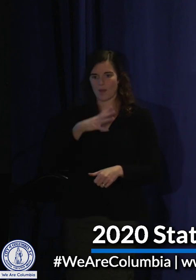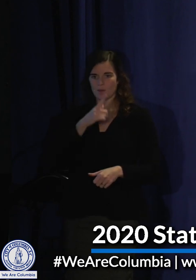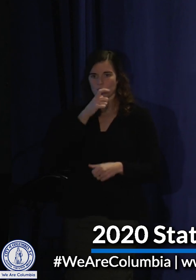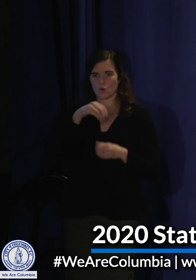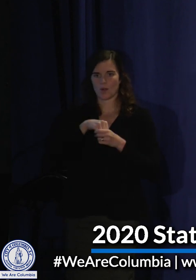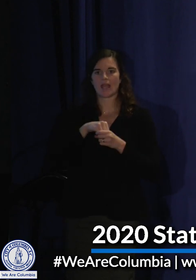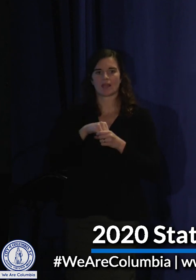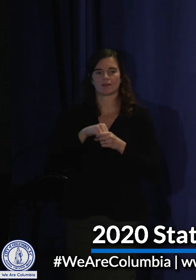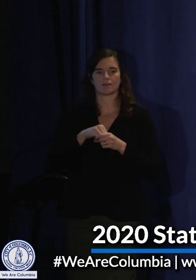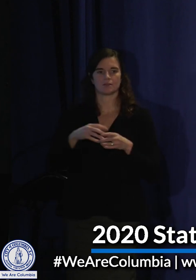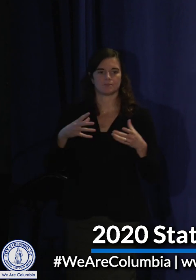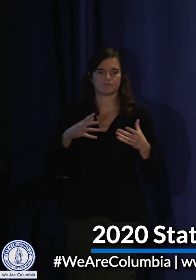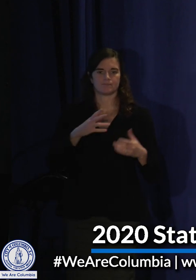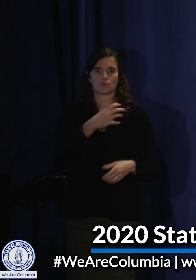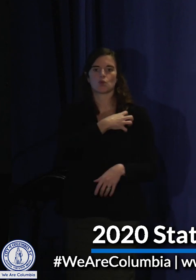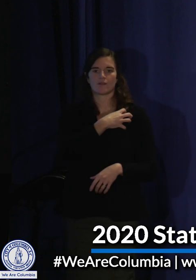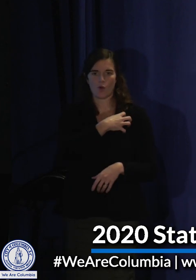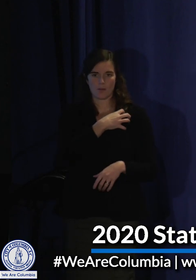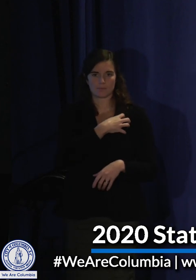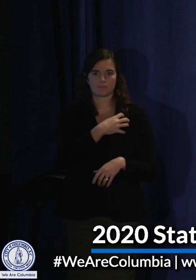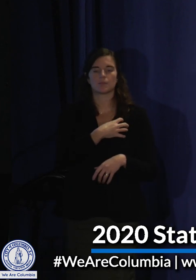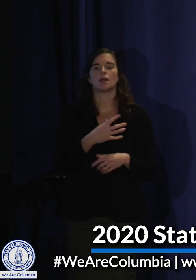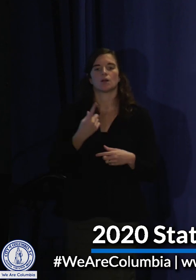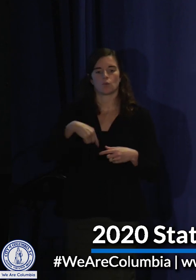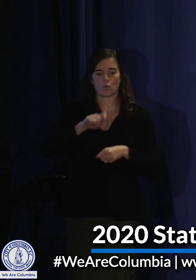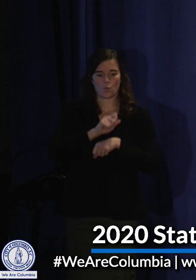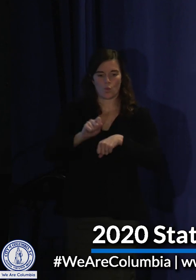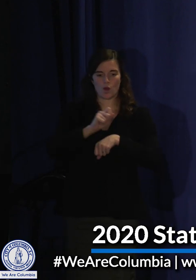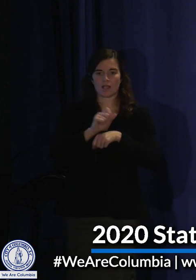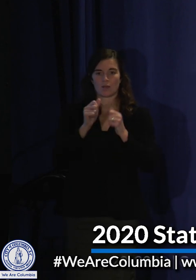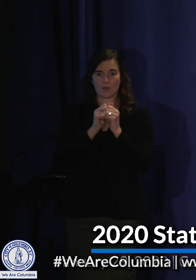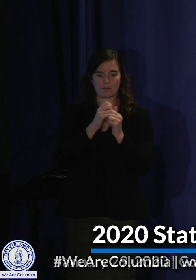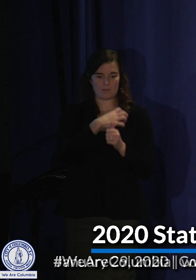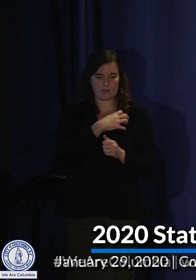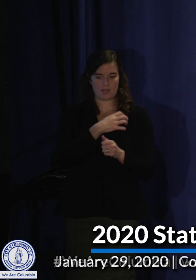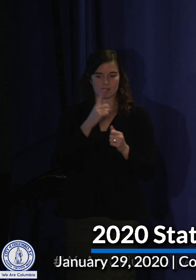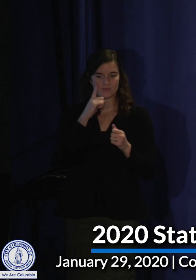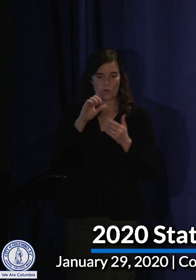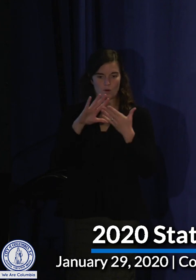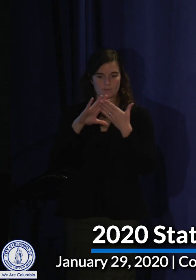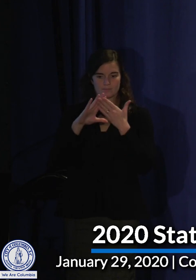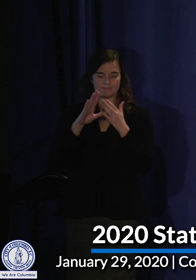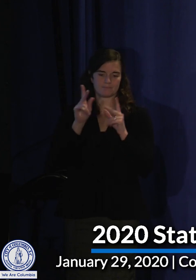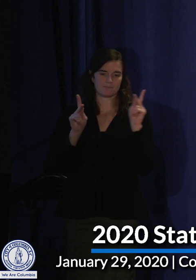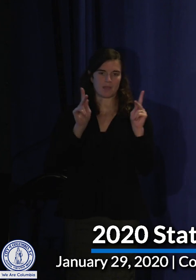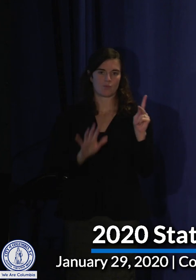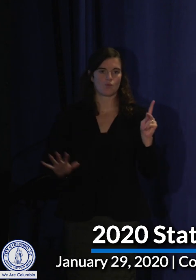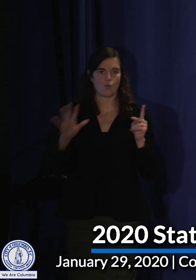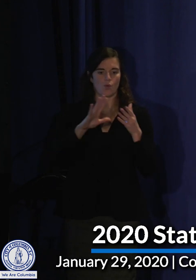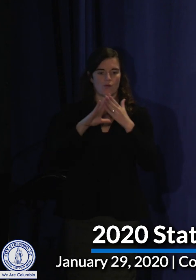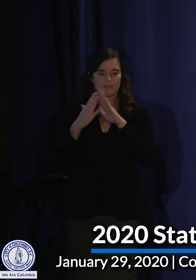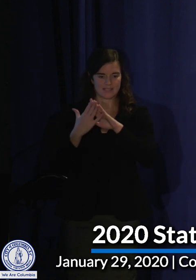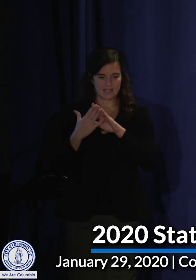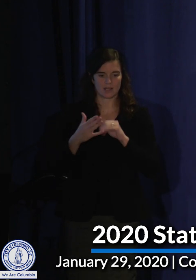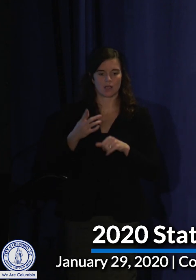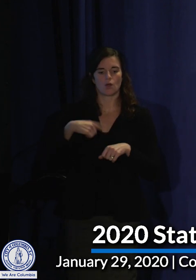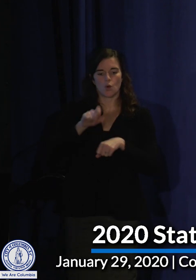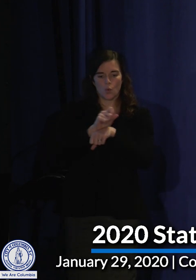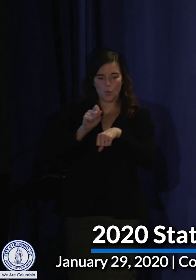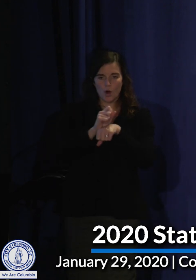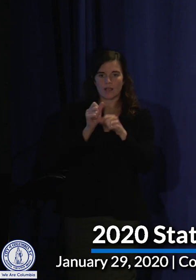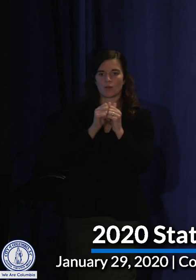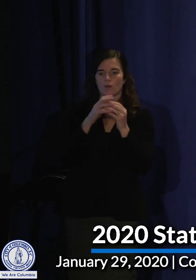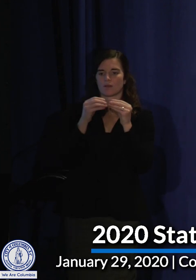21st century policing, working with families across our city, organizations like Serve and Connect, our Columbia Urban League,